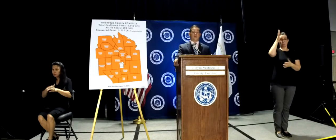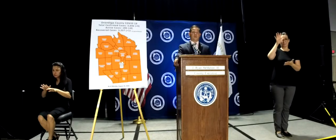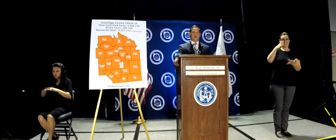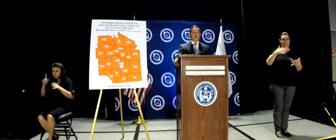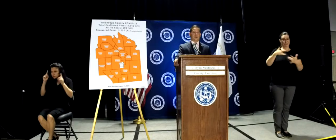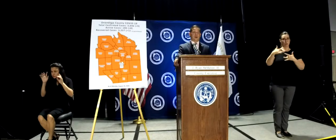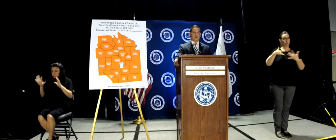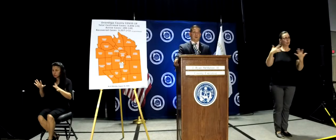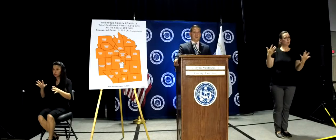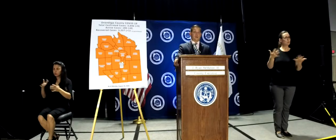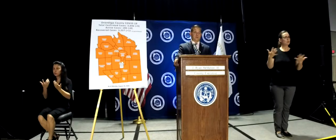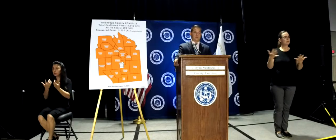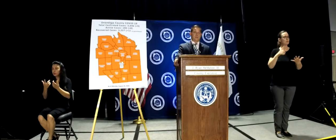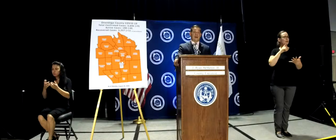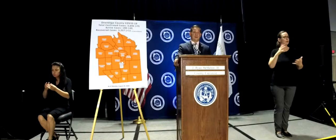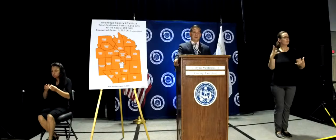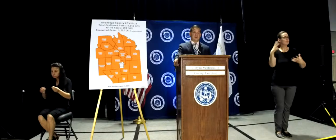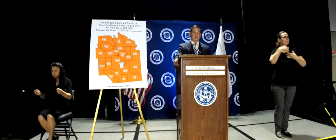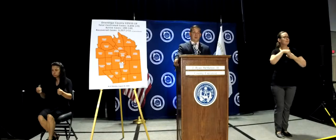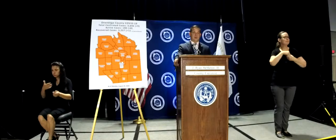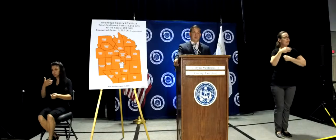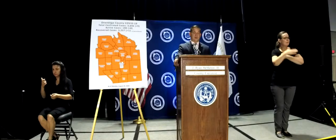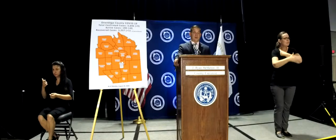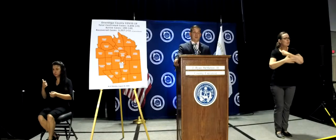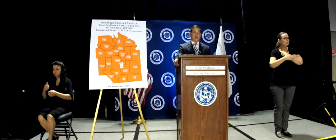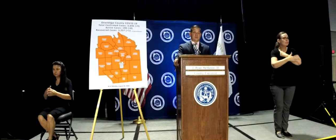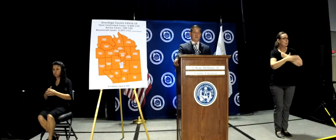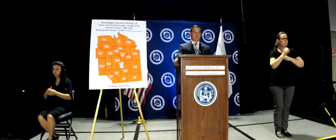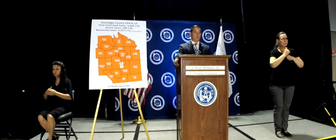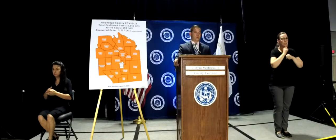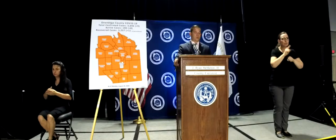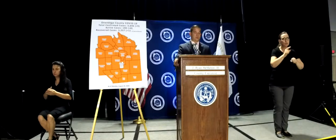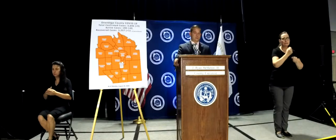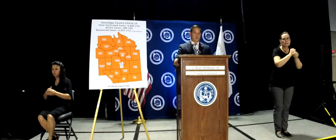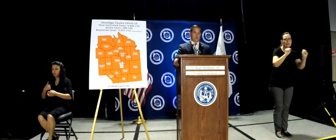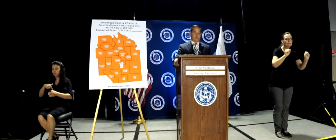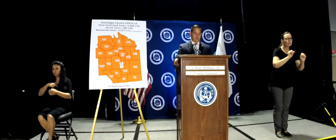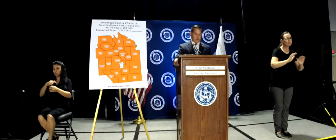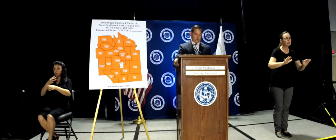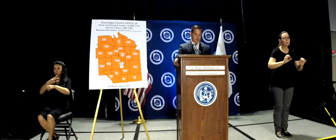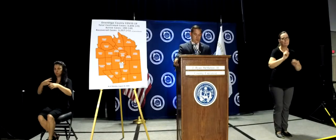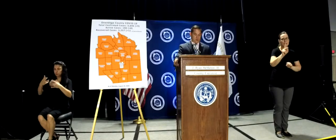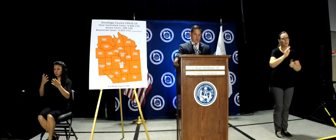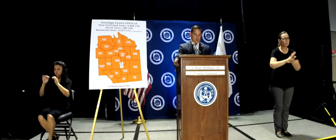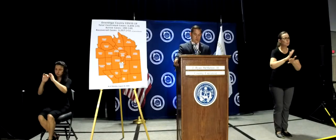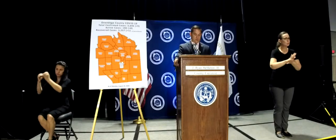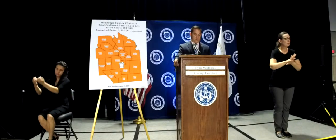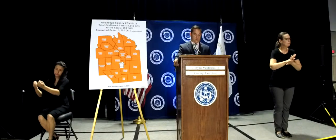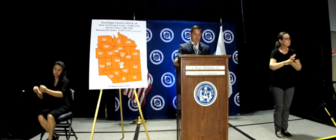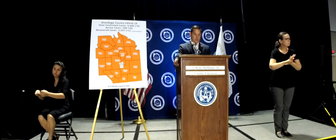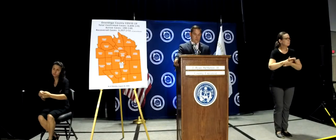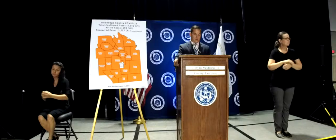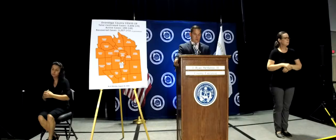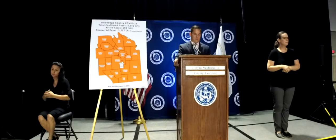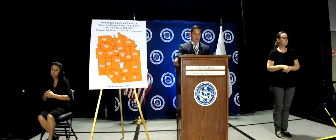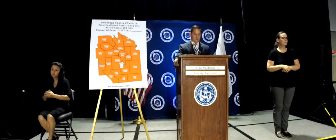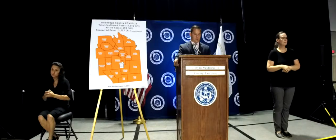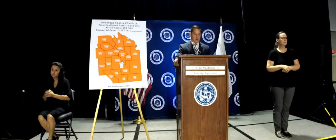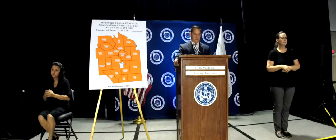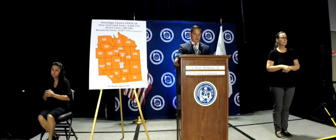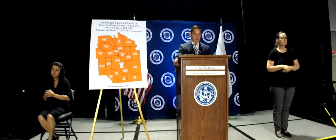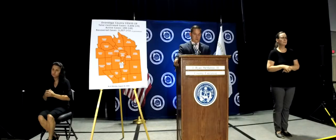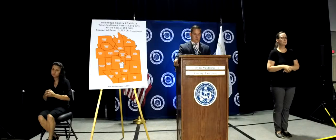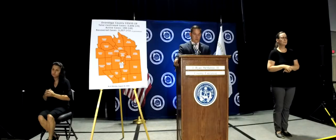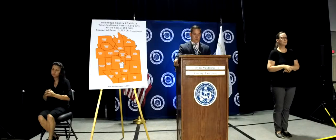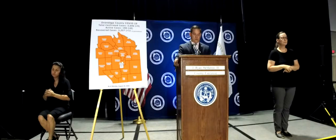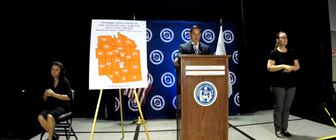be part of can be met and addressed, that's what we're doing. And so the infection